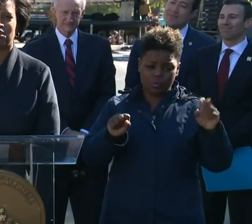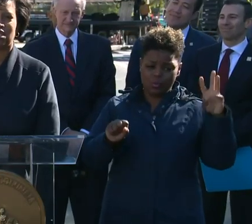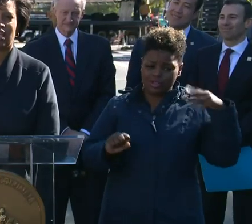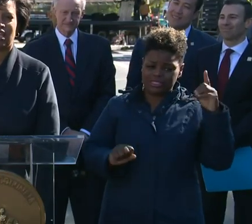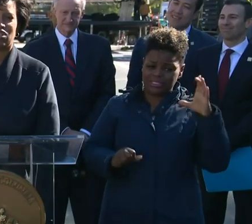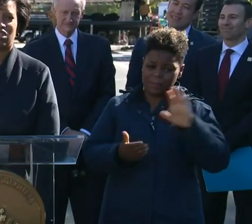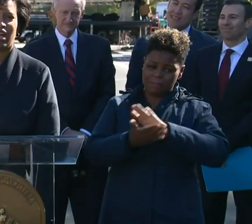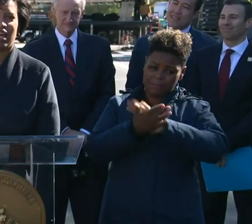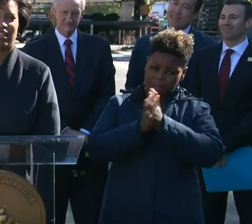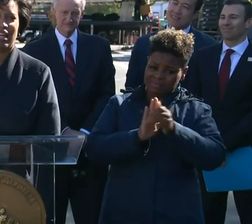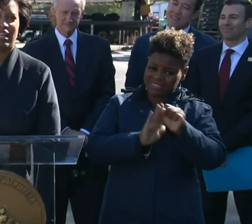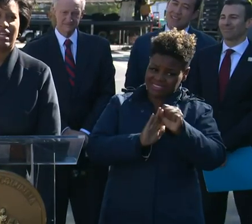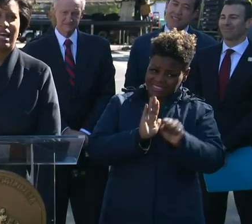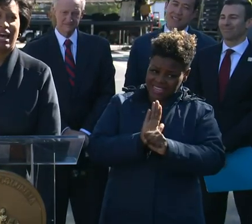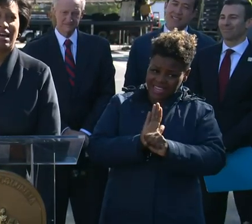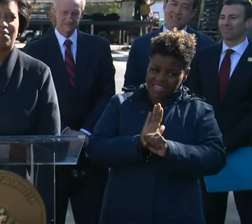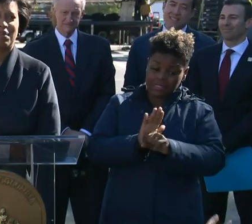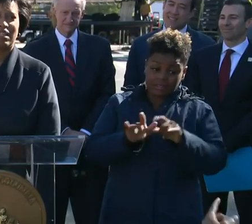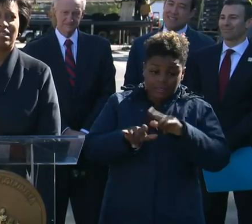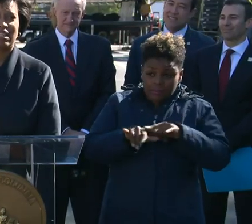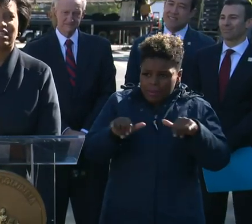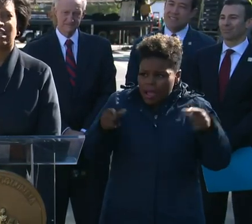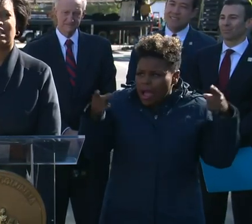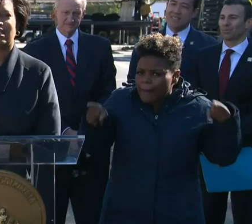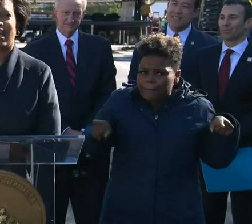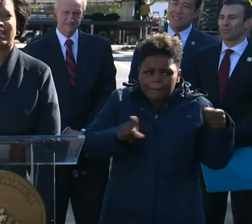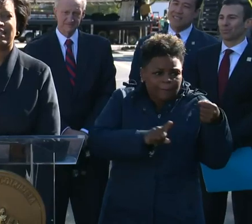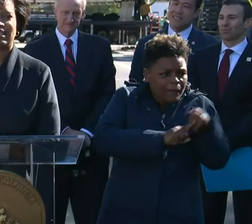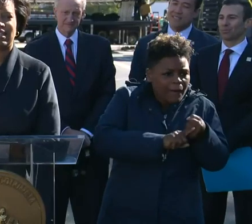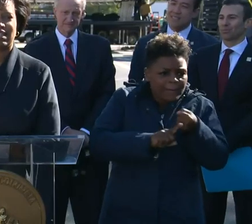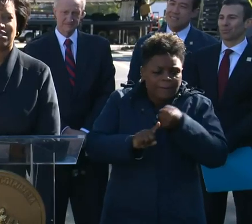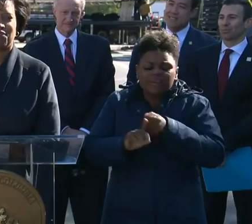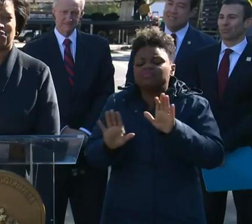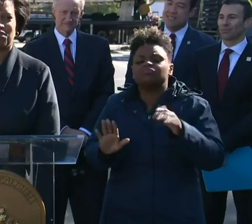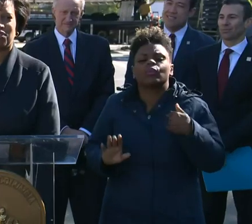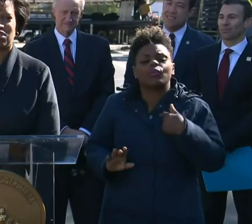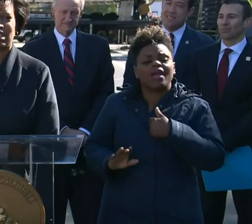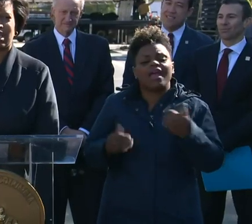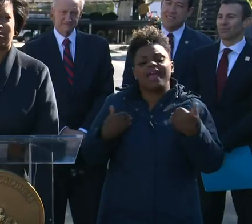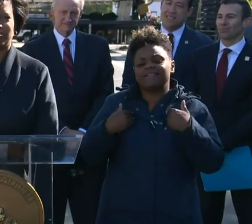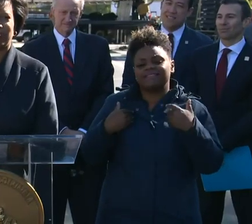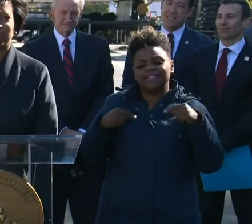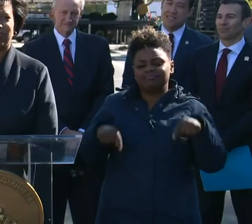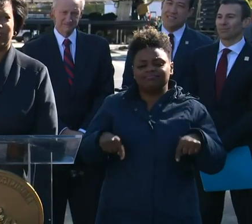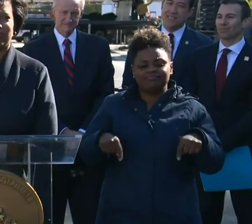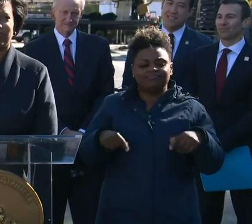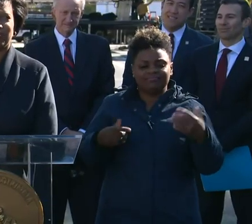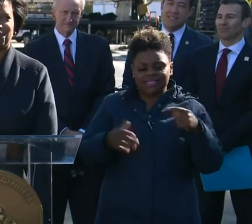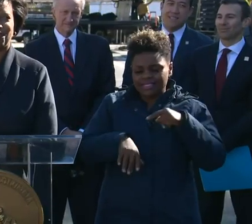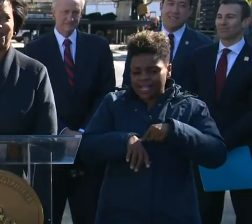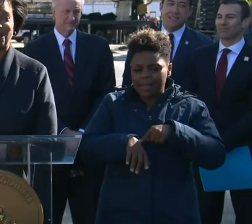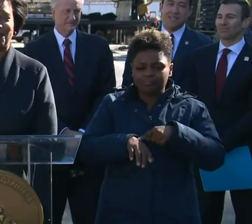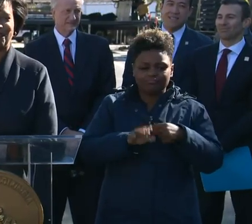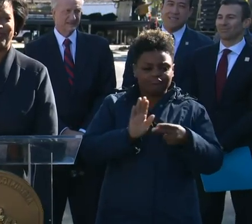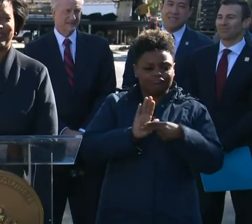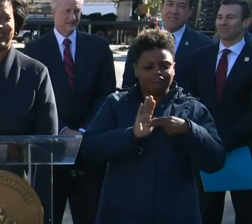on a world stage to highlight the need to add DC as the 51st state.